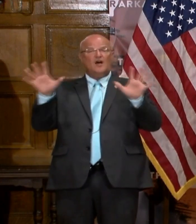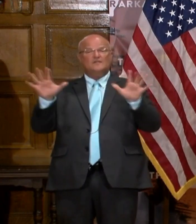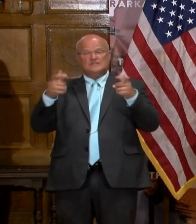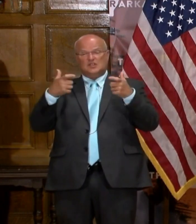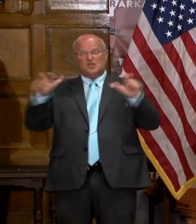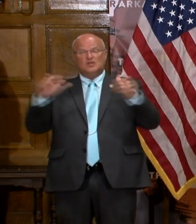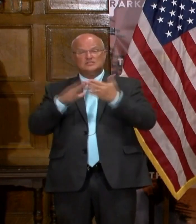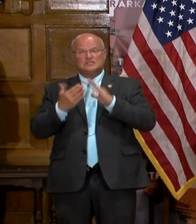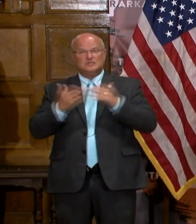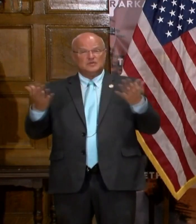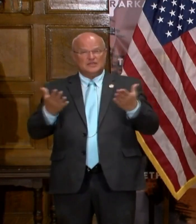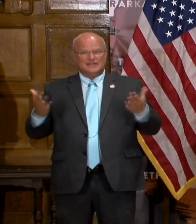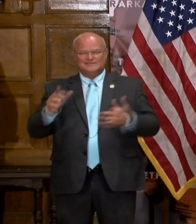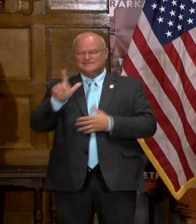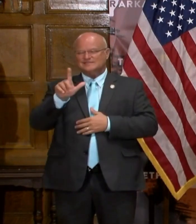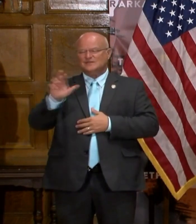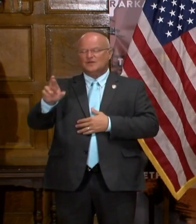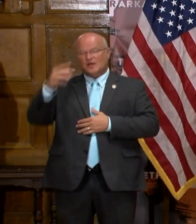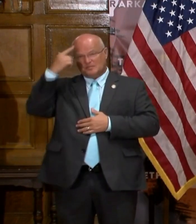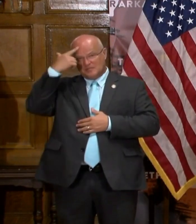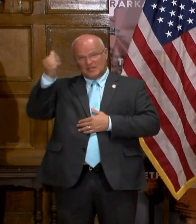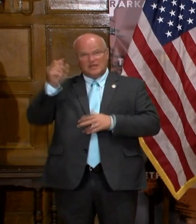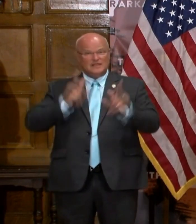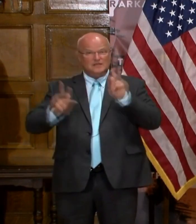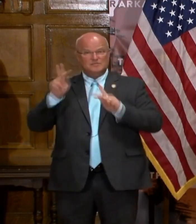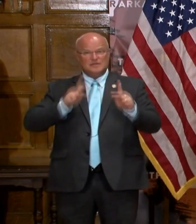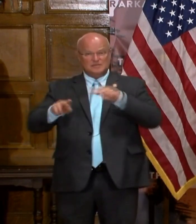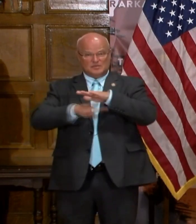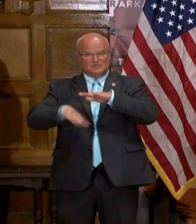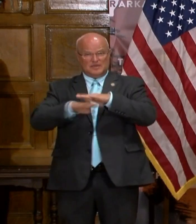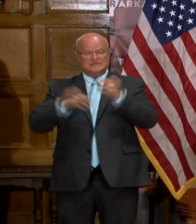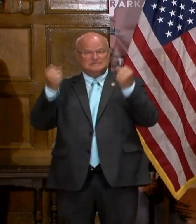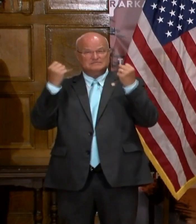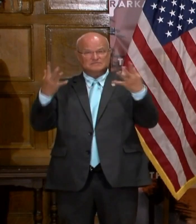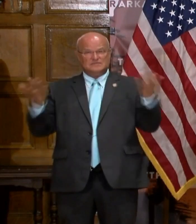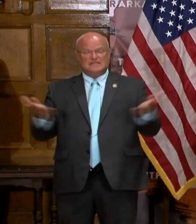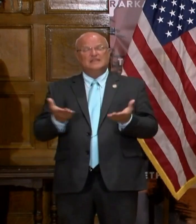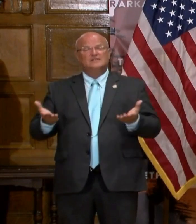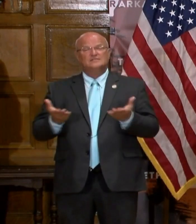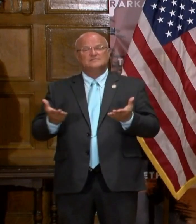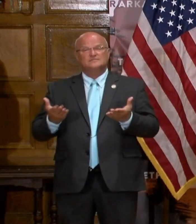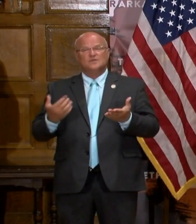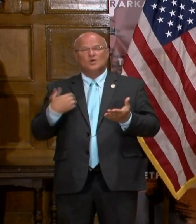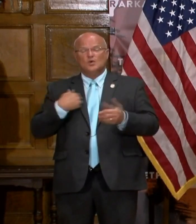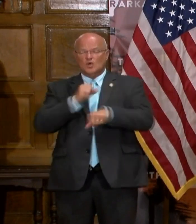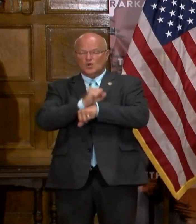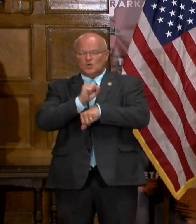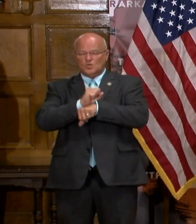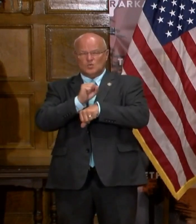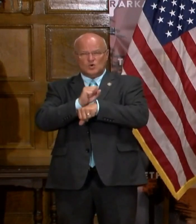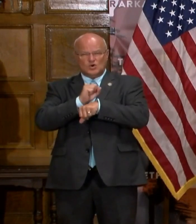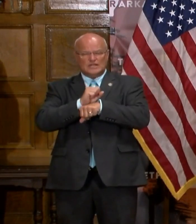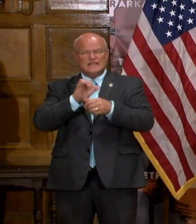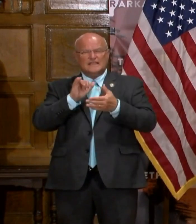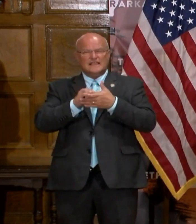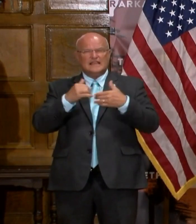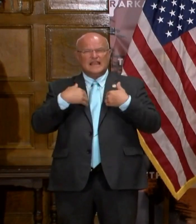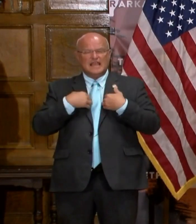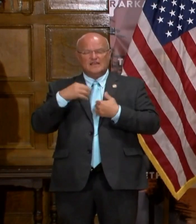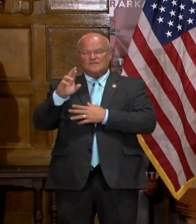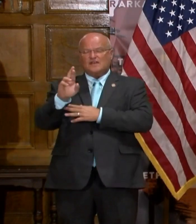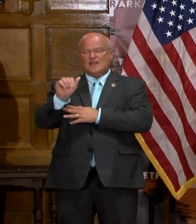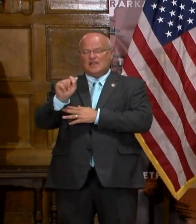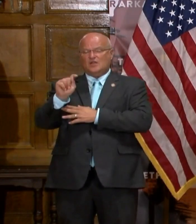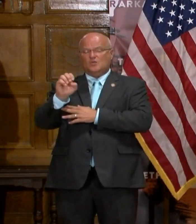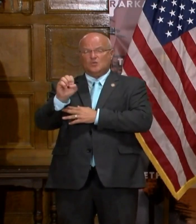largest community is that here in Little Rock because of the population base. We are working to denominate this so that communities could have a rate